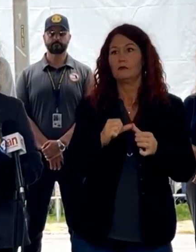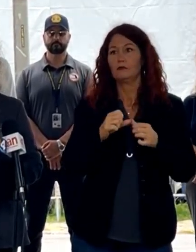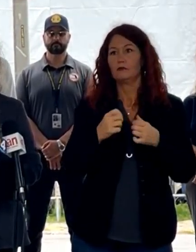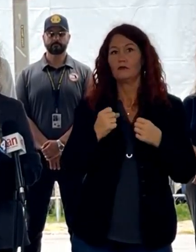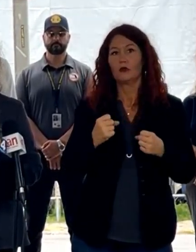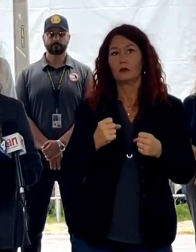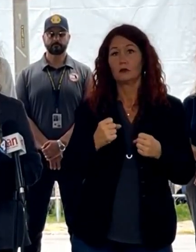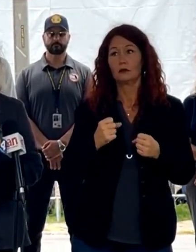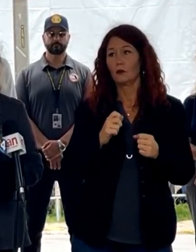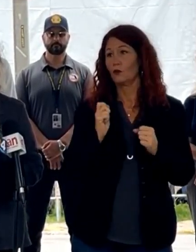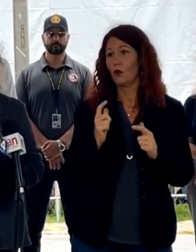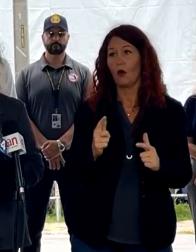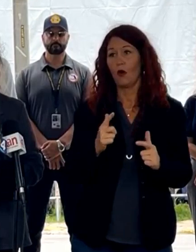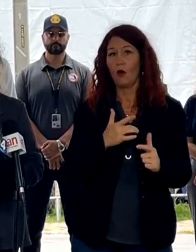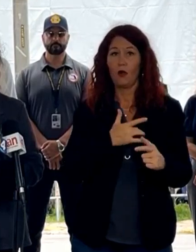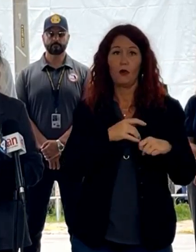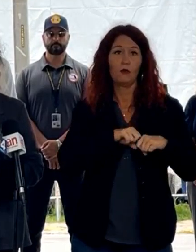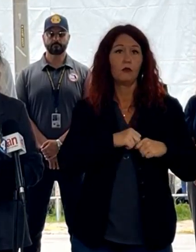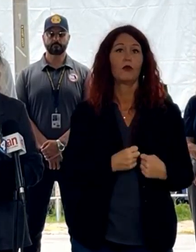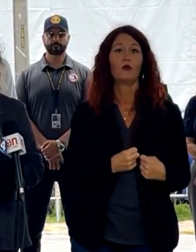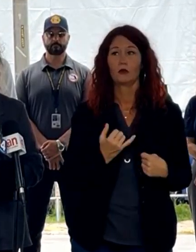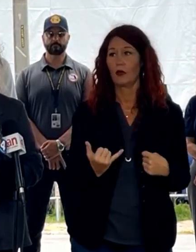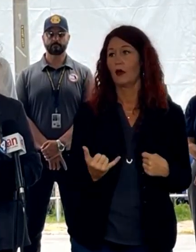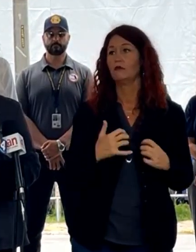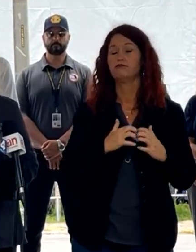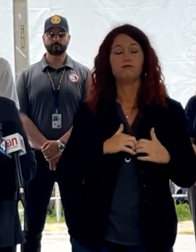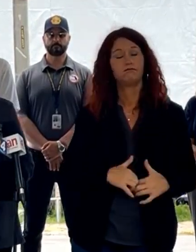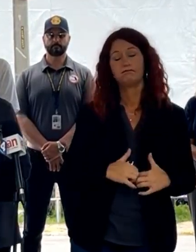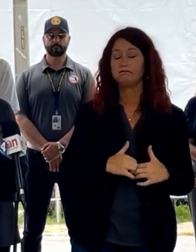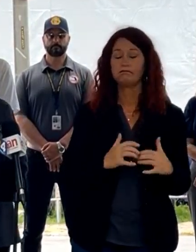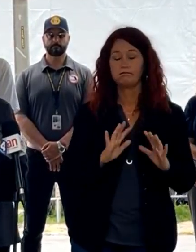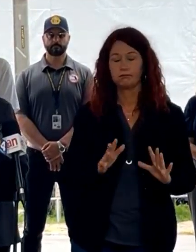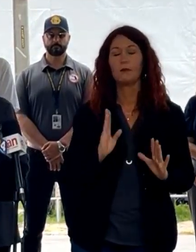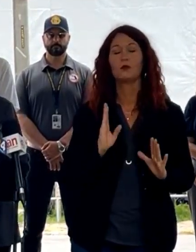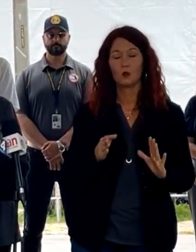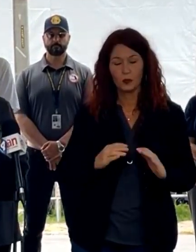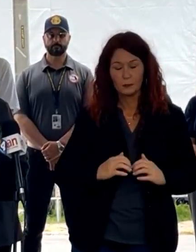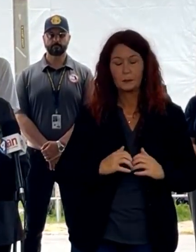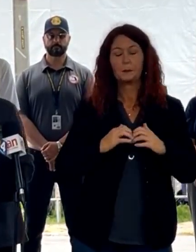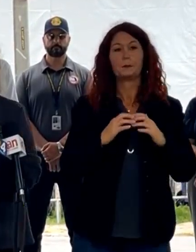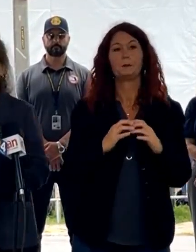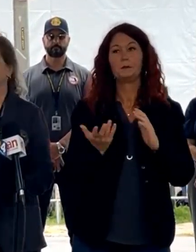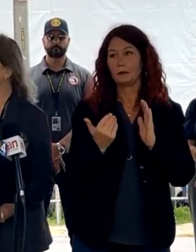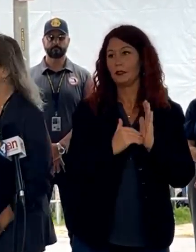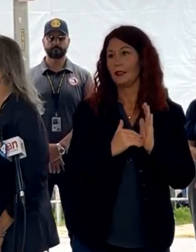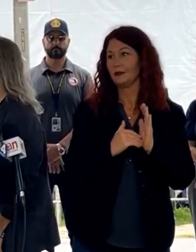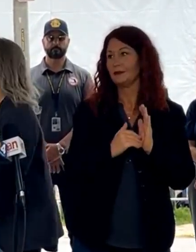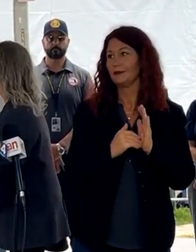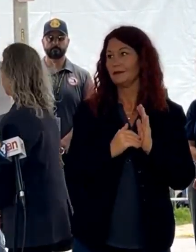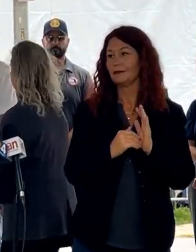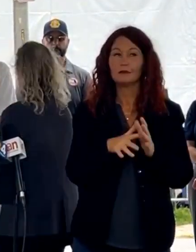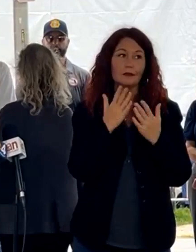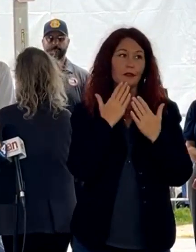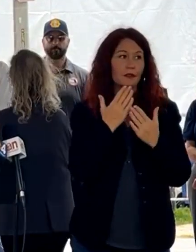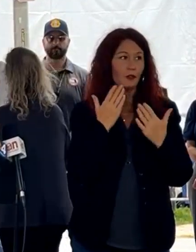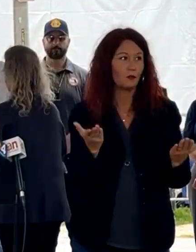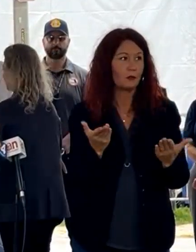but we will be whole again. Thank you so much for being here with us.